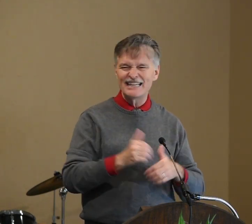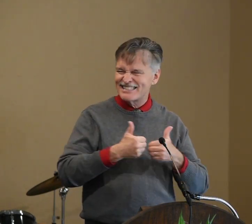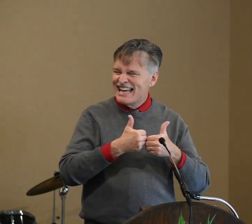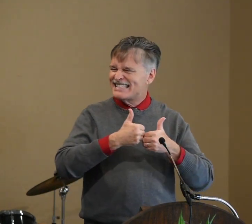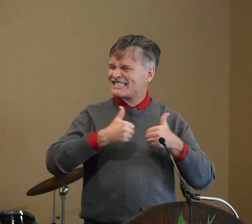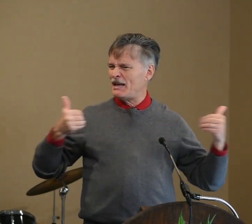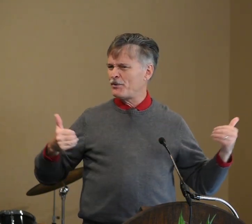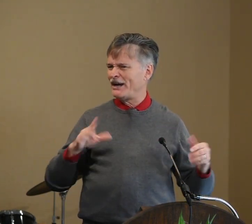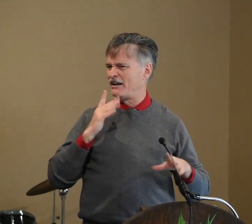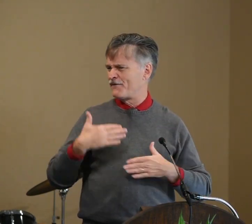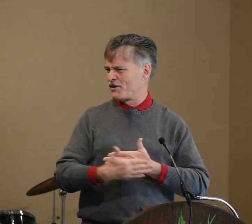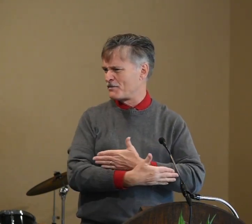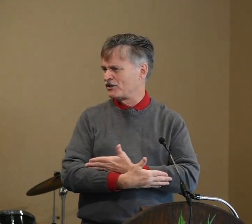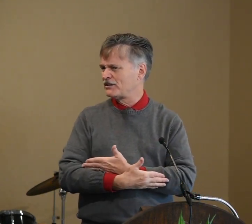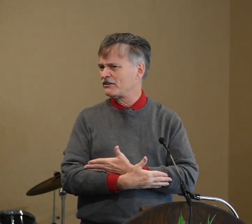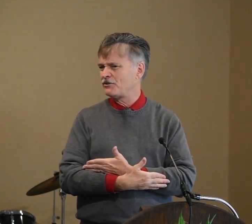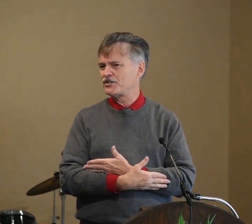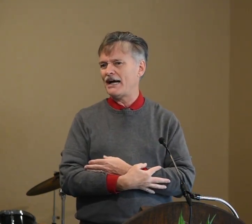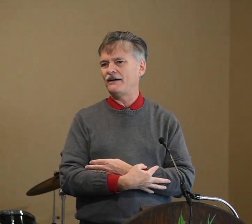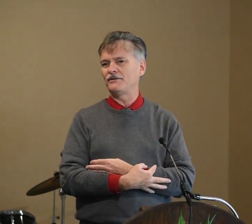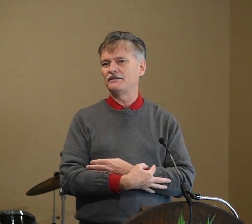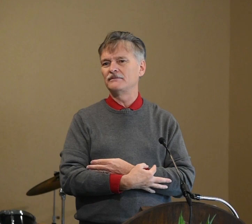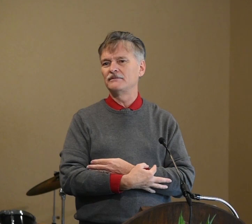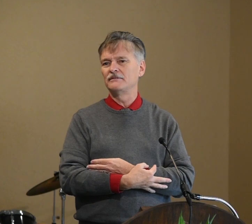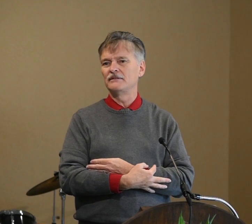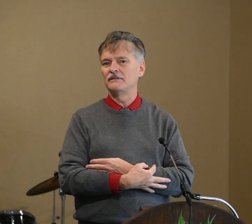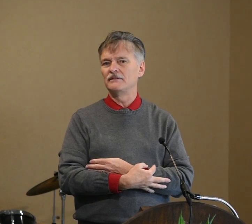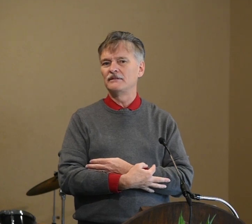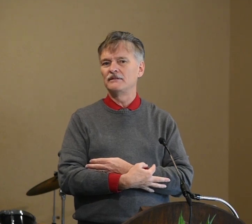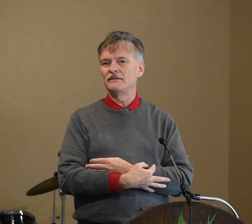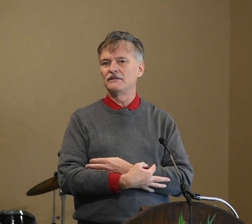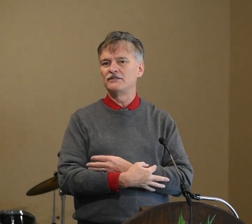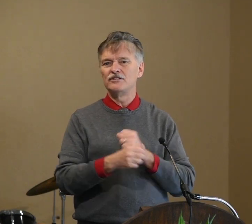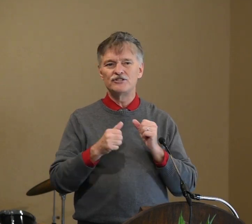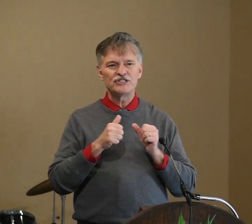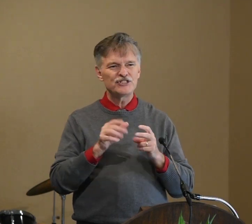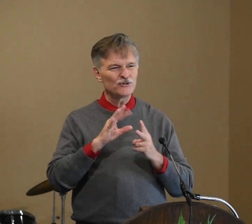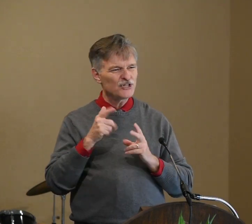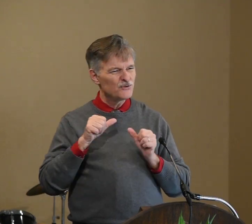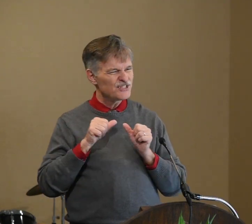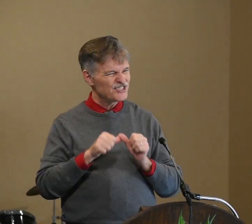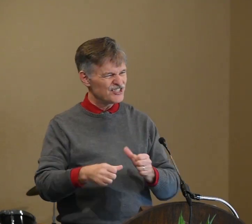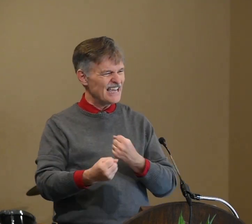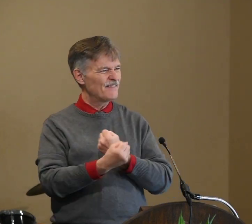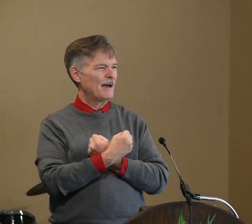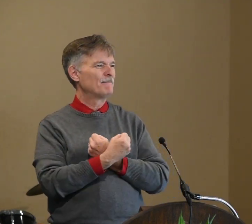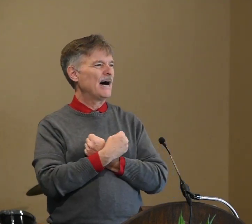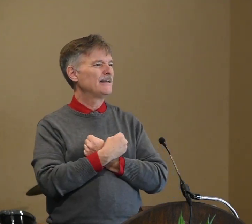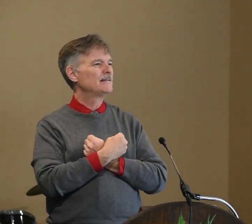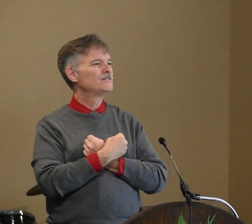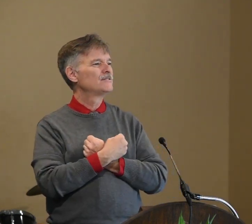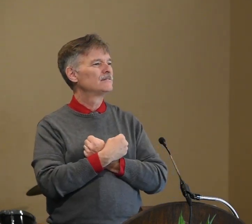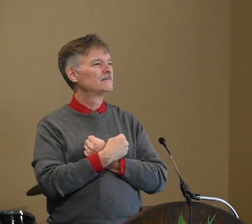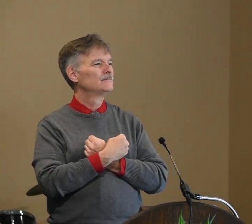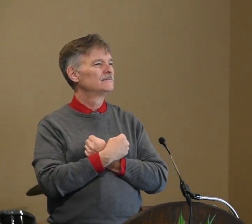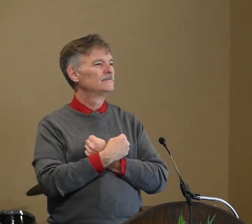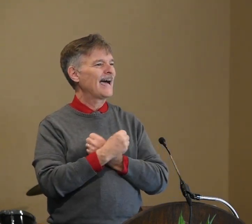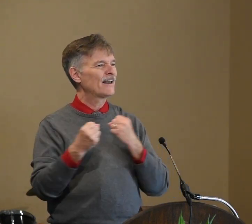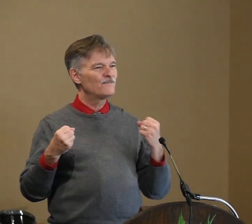disobedience, separated her from her little child. She still chose to stay in that bondage out of